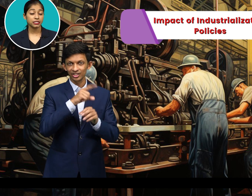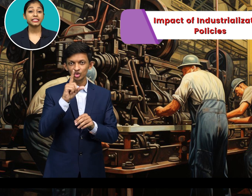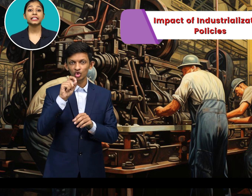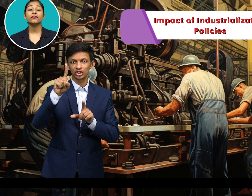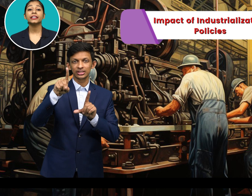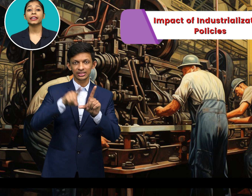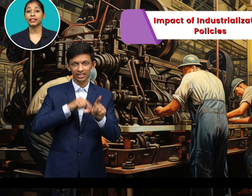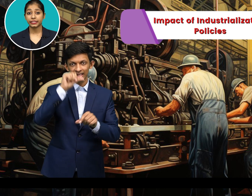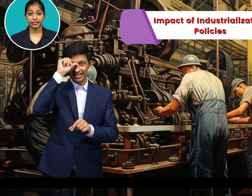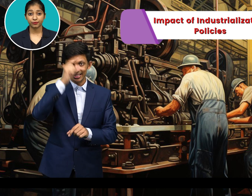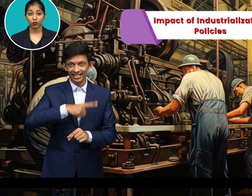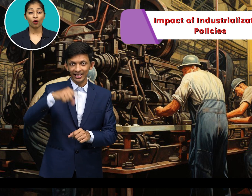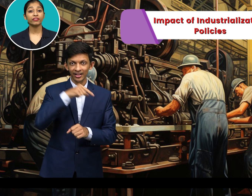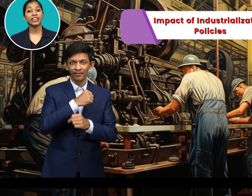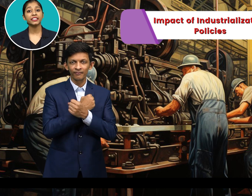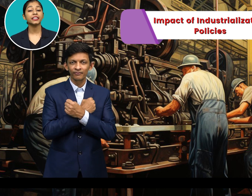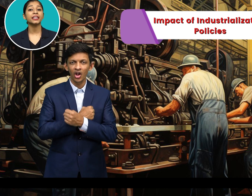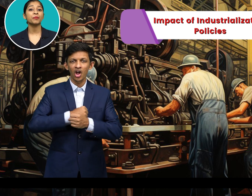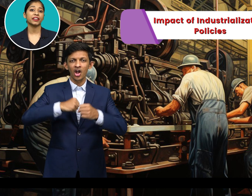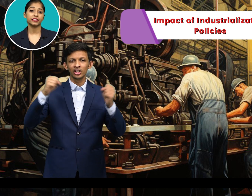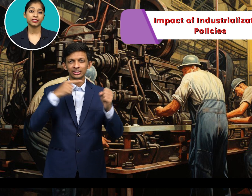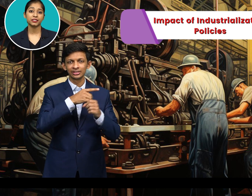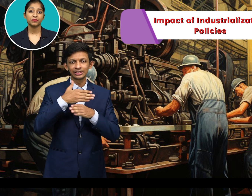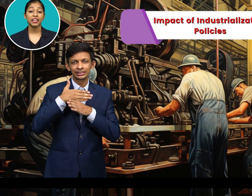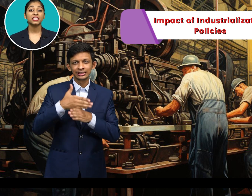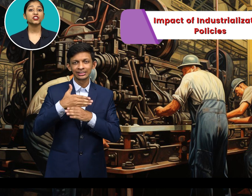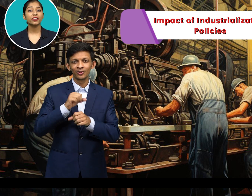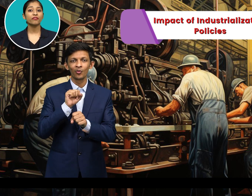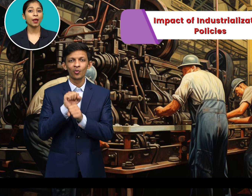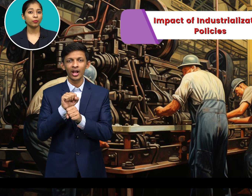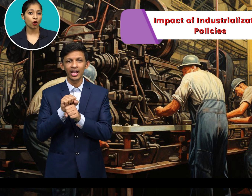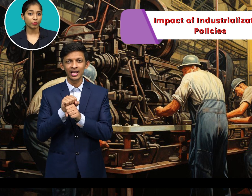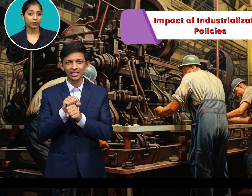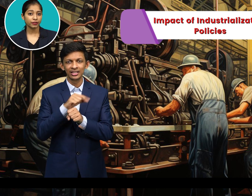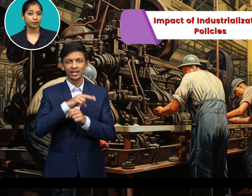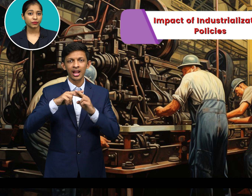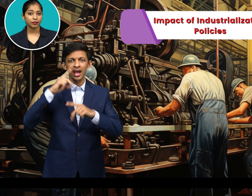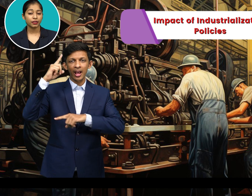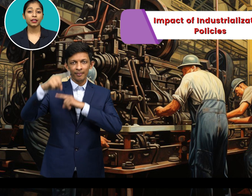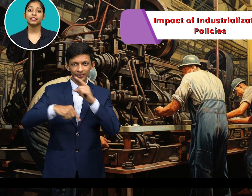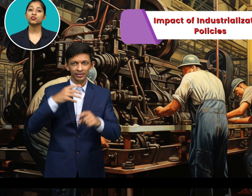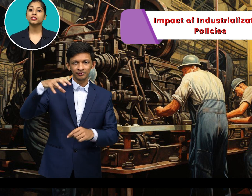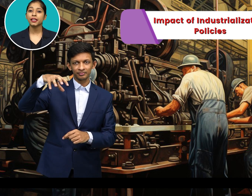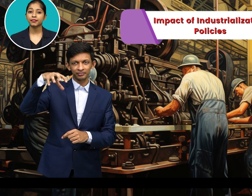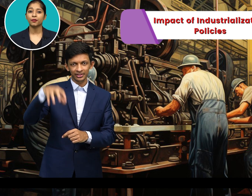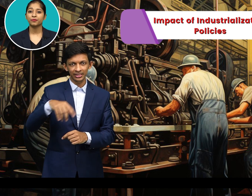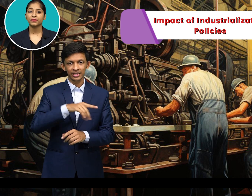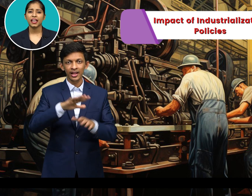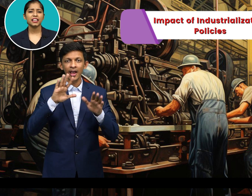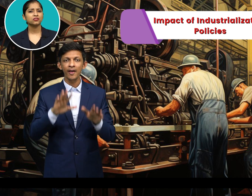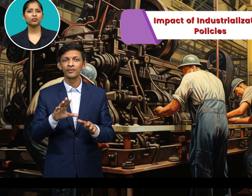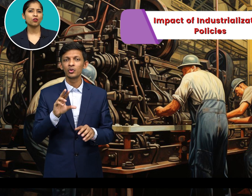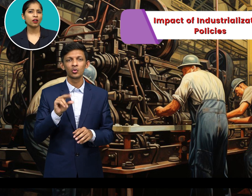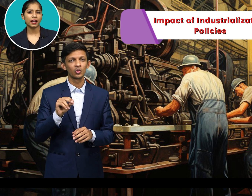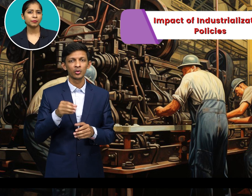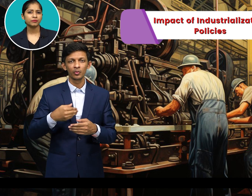after 7 decades of Indian independence, the share of employment in the industrial sector